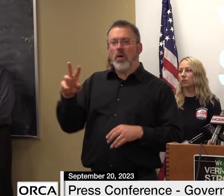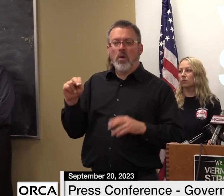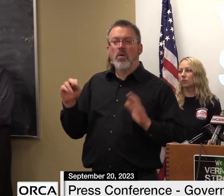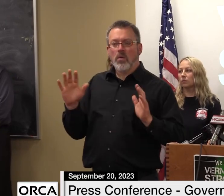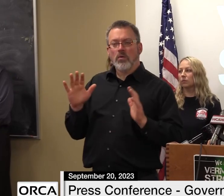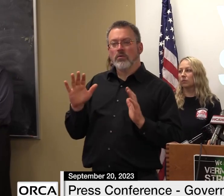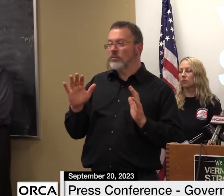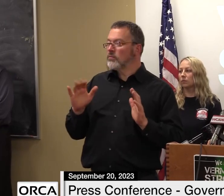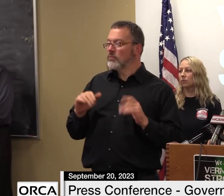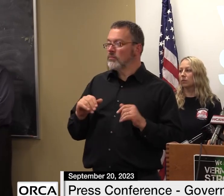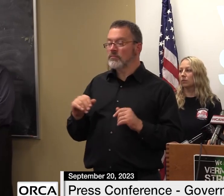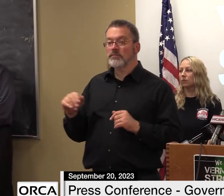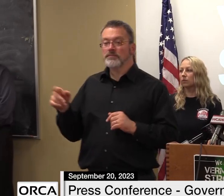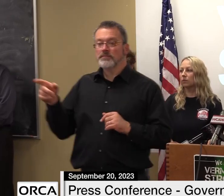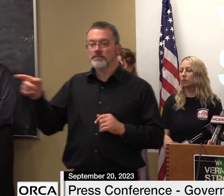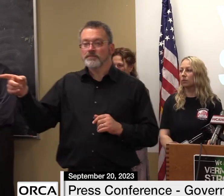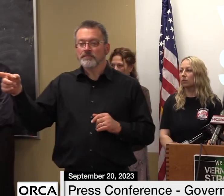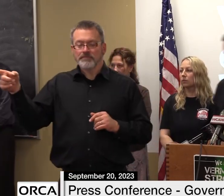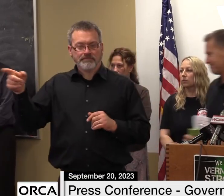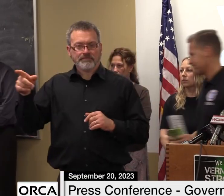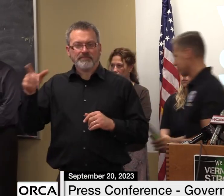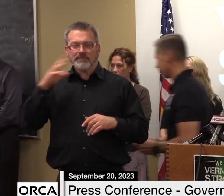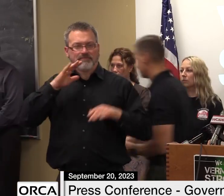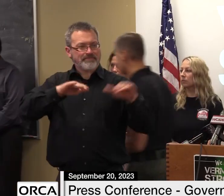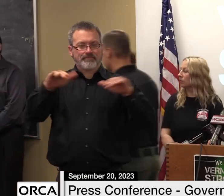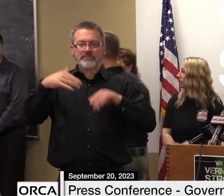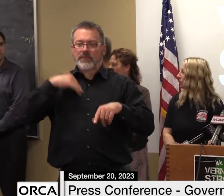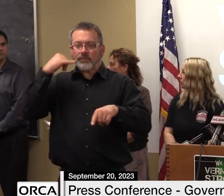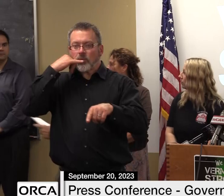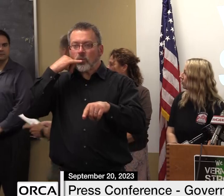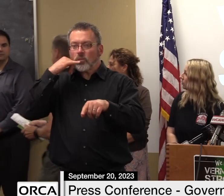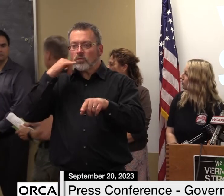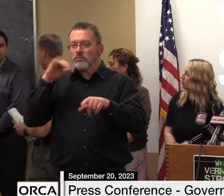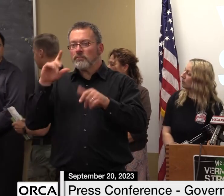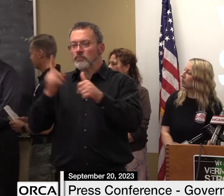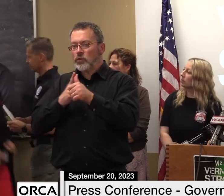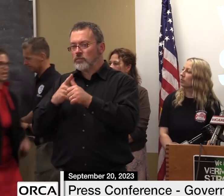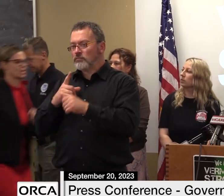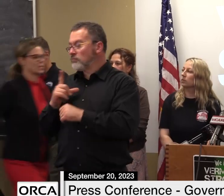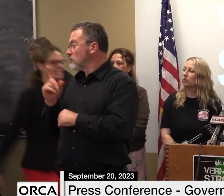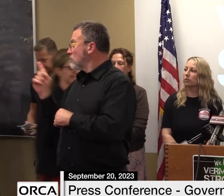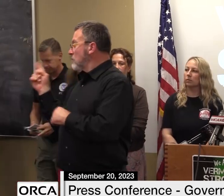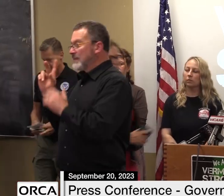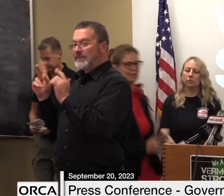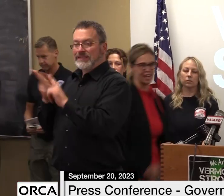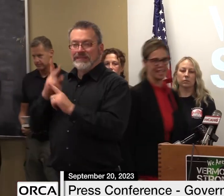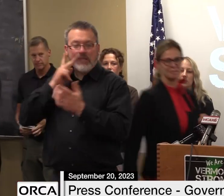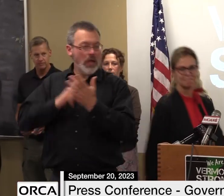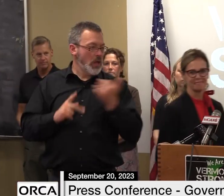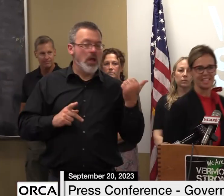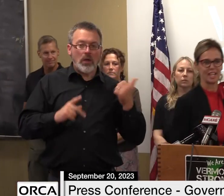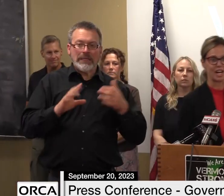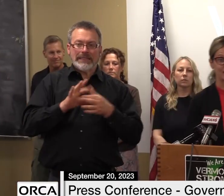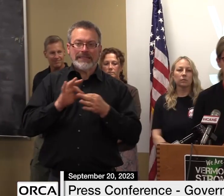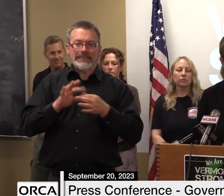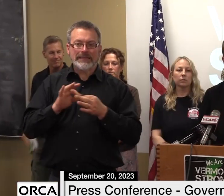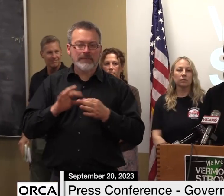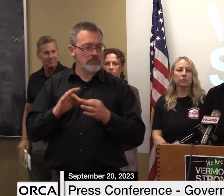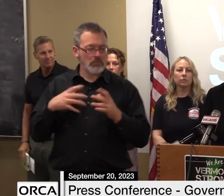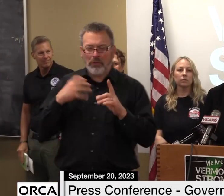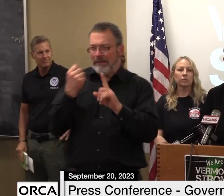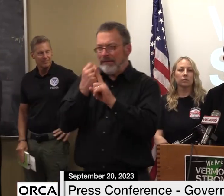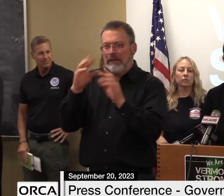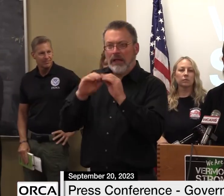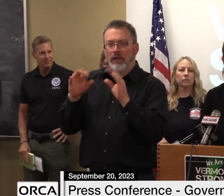Got a couple people on the phone. Before I go to them, I think Secretary Curley has a quick update. I just wanted to clarify that it looks